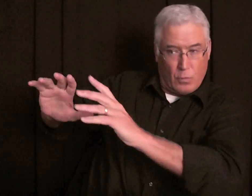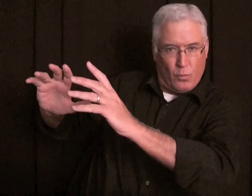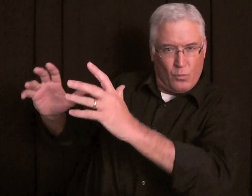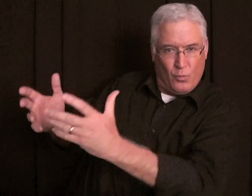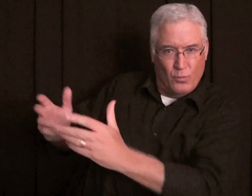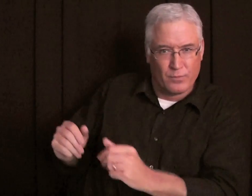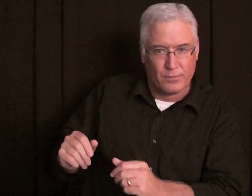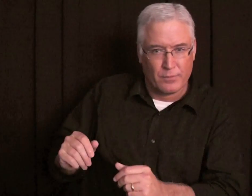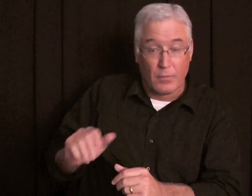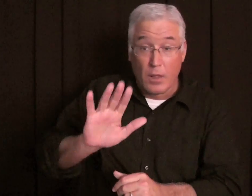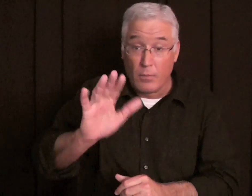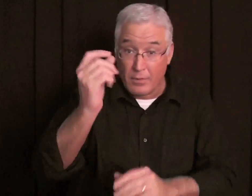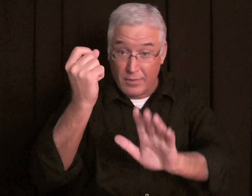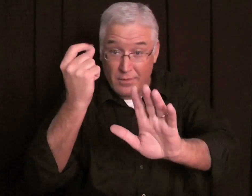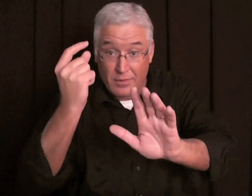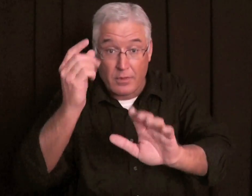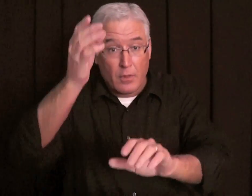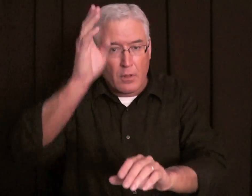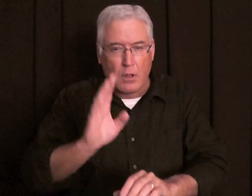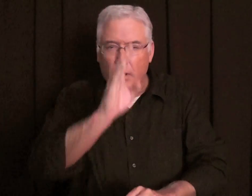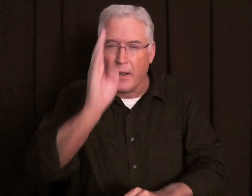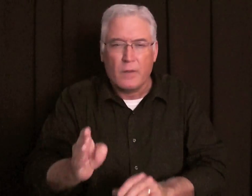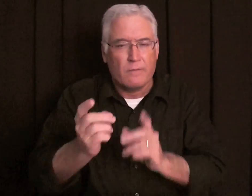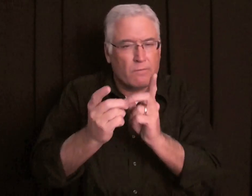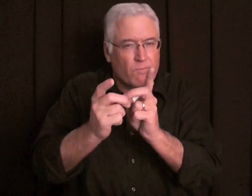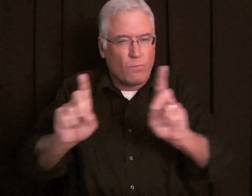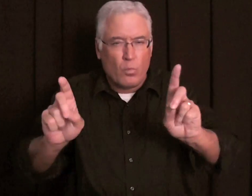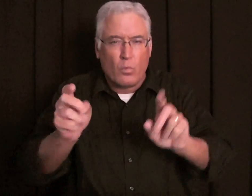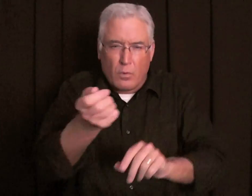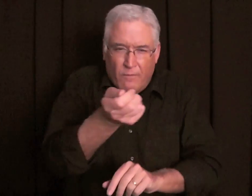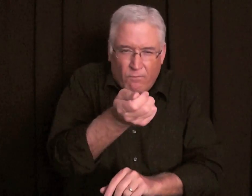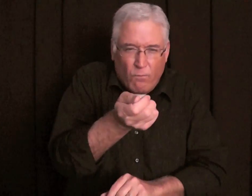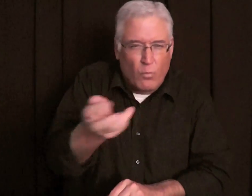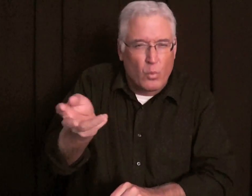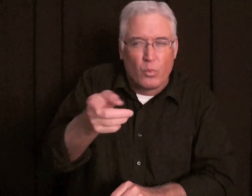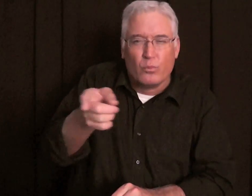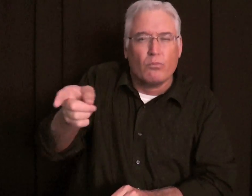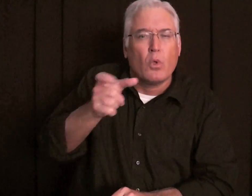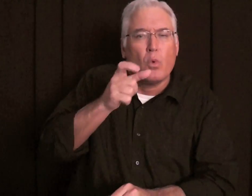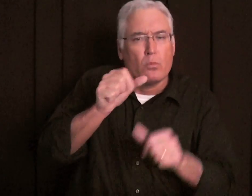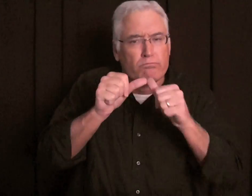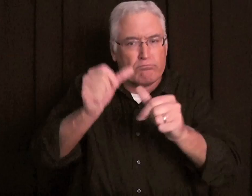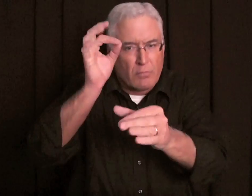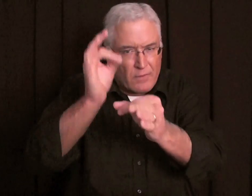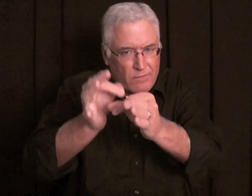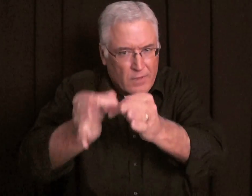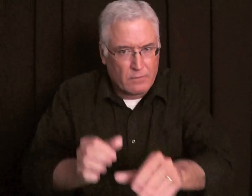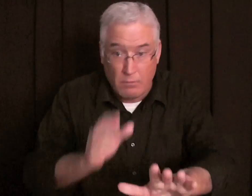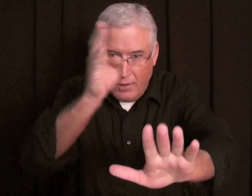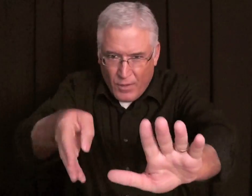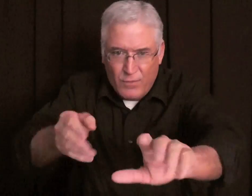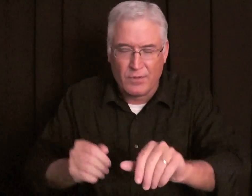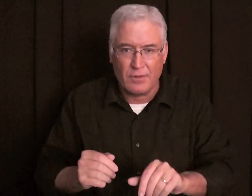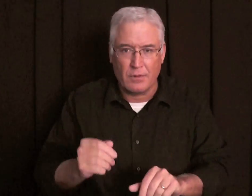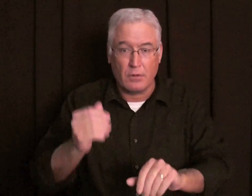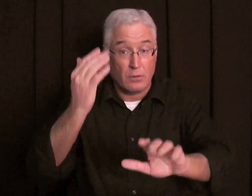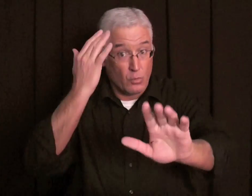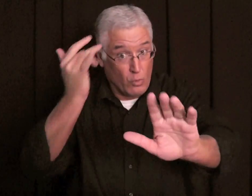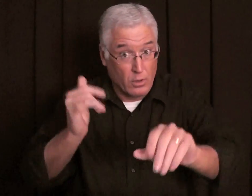God divorced from the whole group. And you understand that God never divorced from the remnant who were faithful to him. He